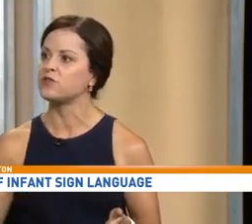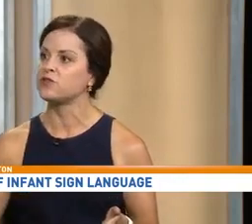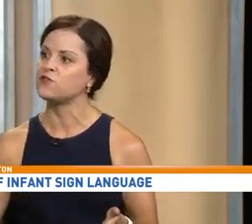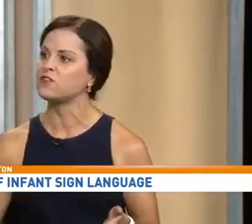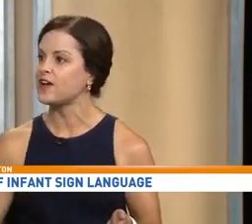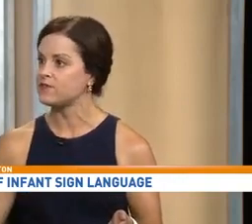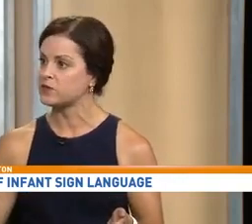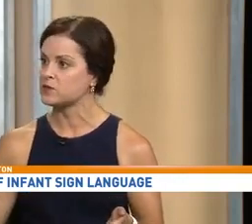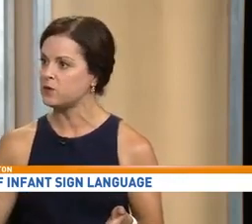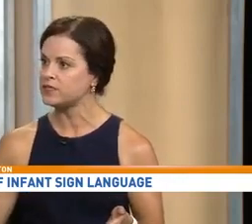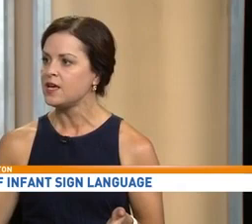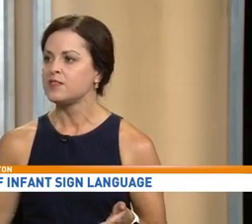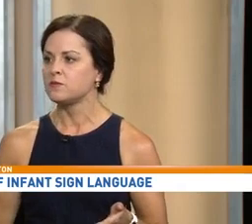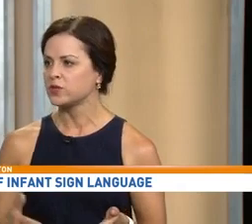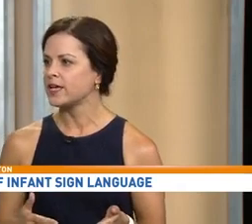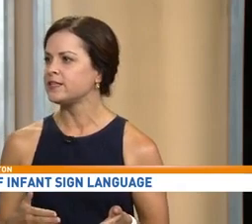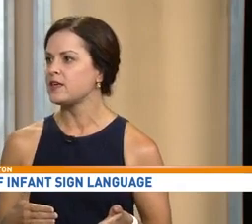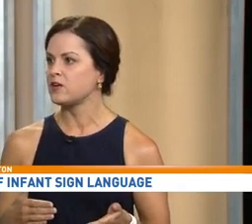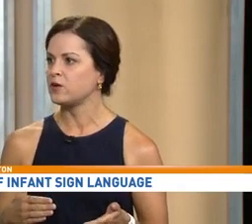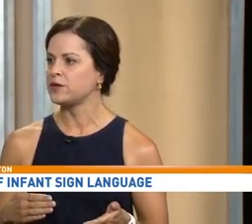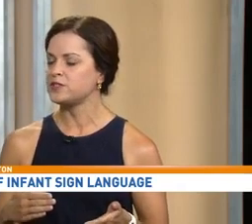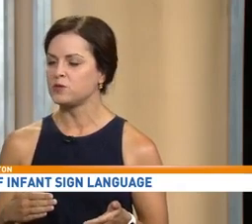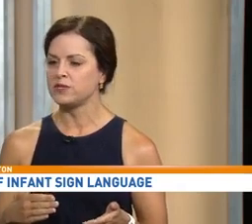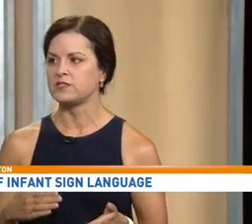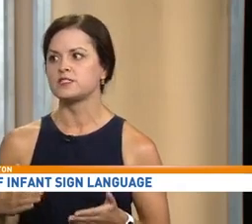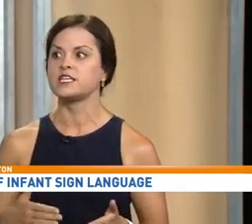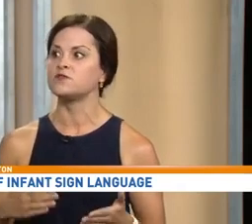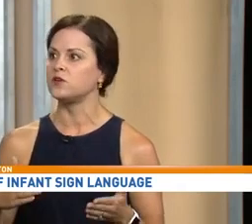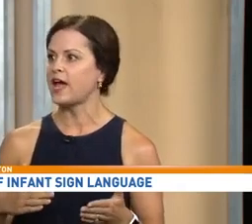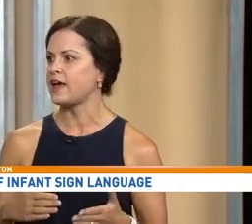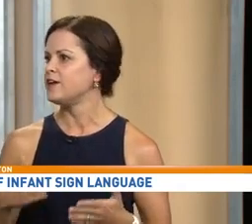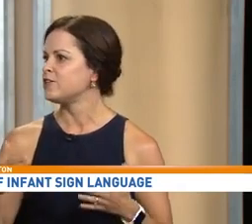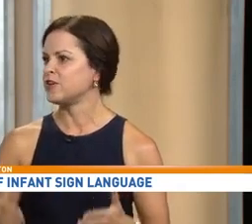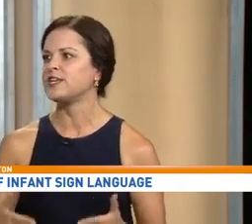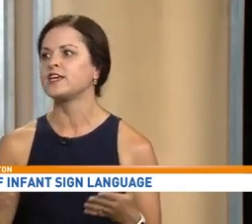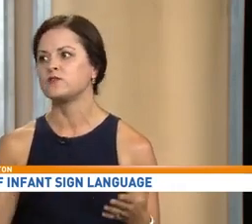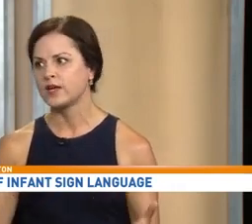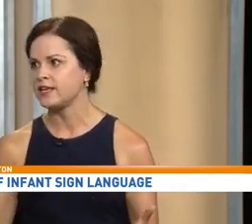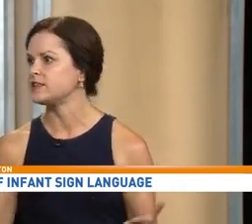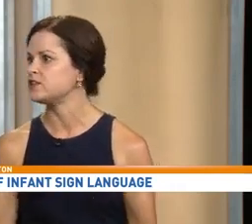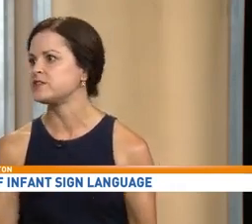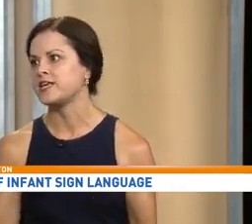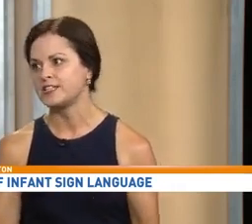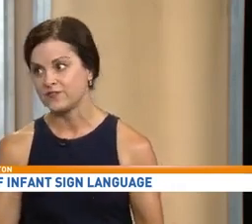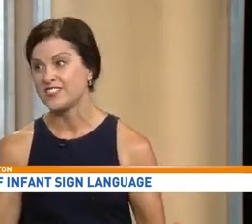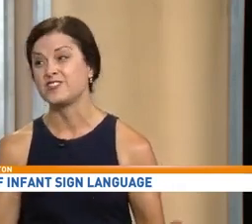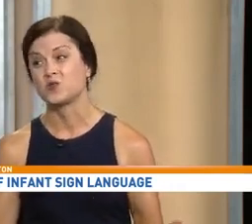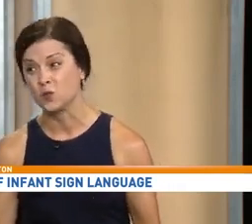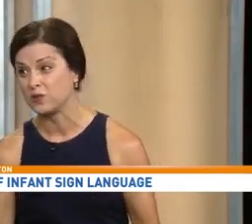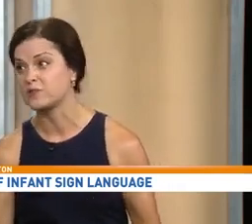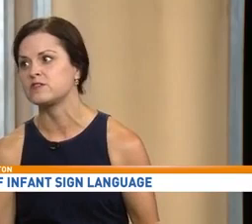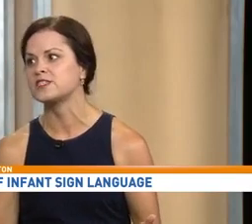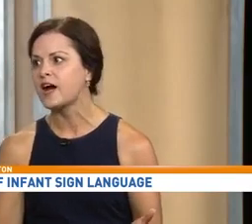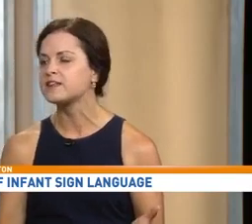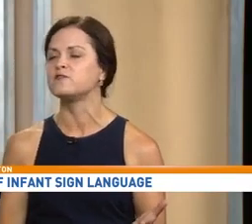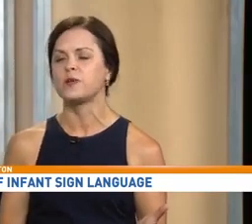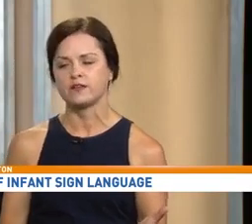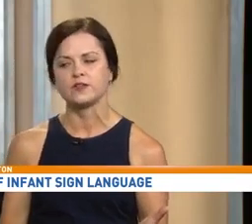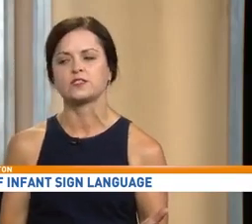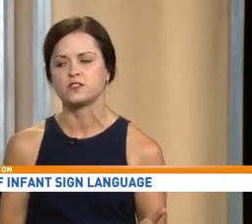4, 5 years old, the more likely they are going to be successful at reading and writing and literacy activities in school. So there's lots of benefits to